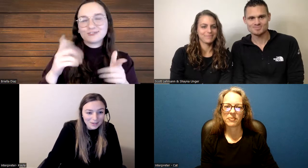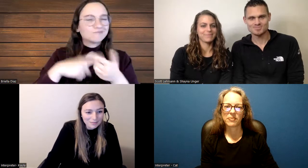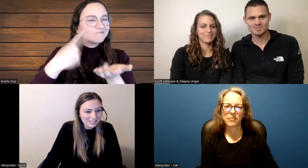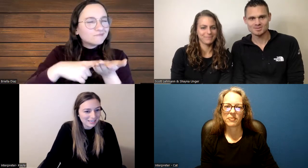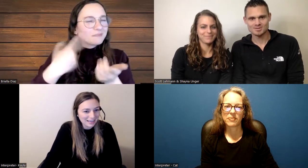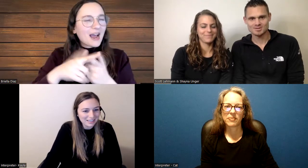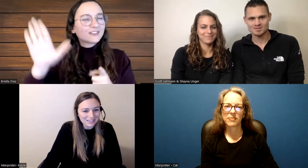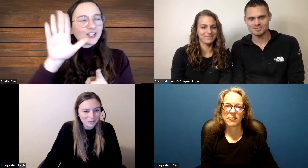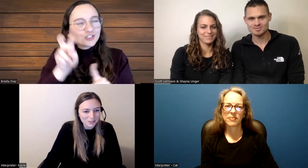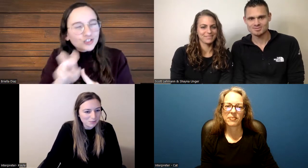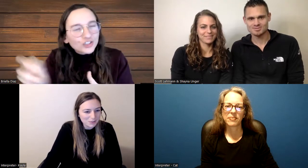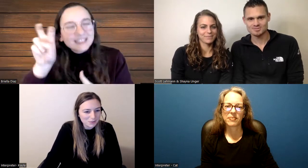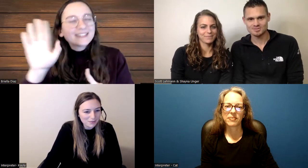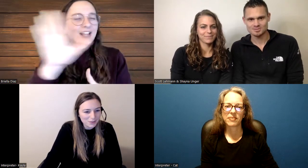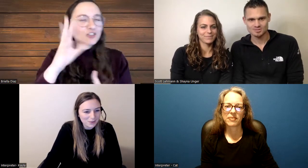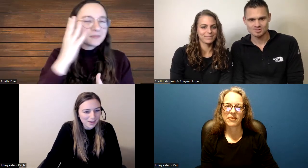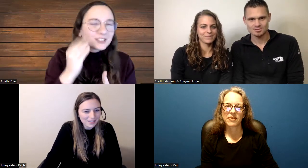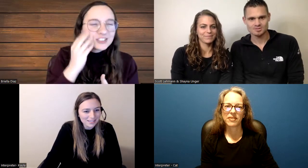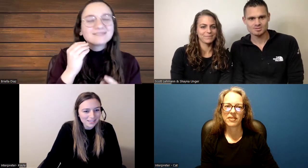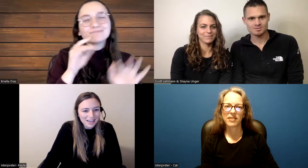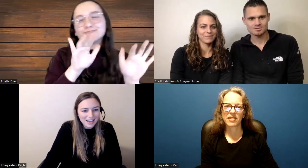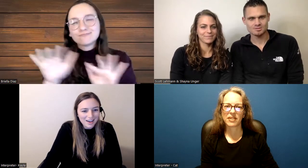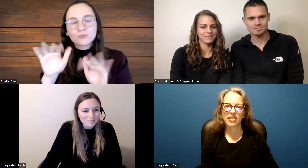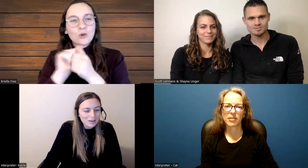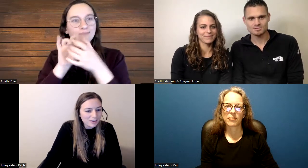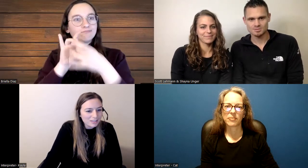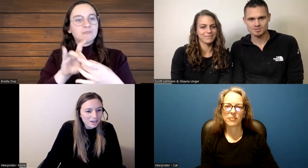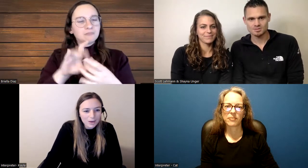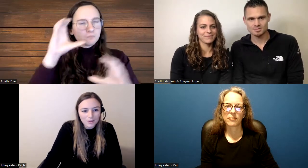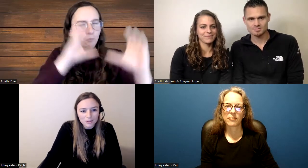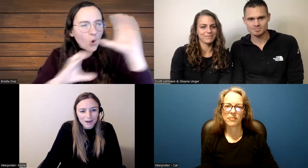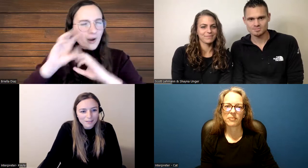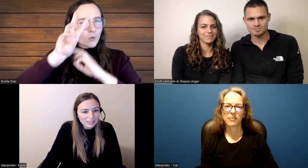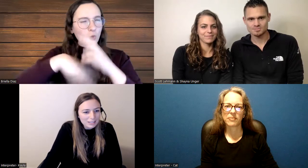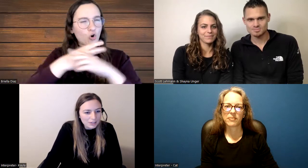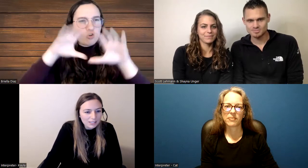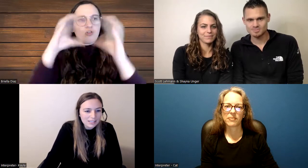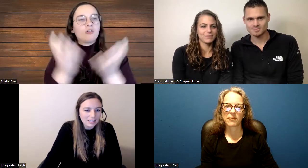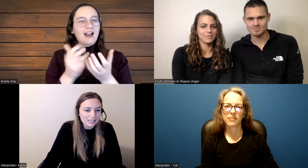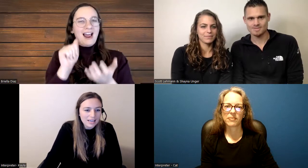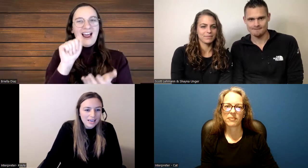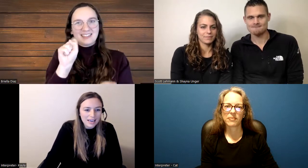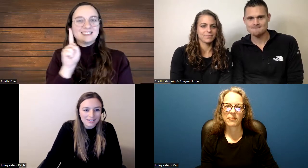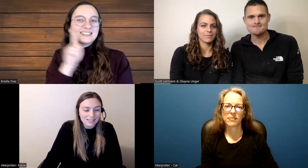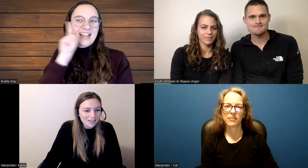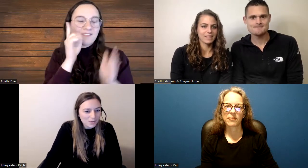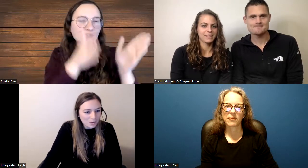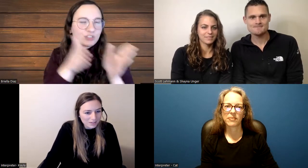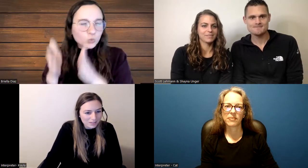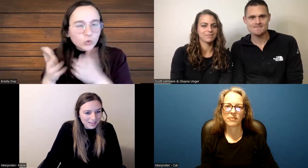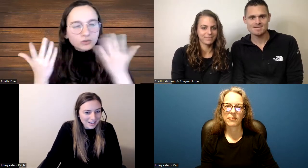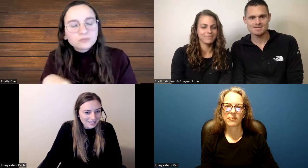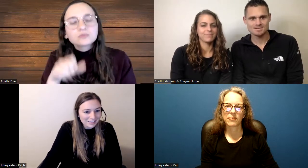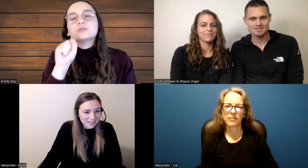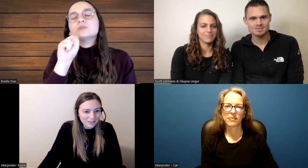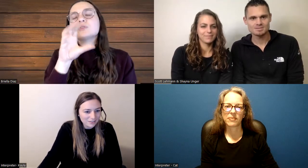have one, but tonight is a special experience. We have two guests, and they're going to talk about their traveling experiences and seeing the